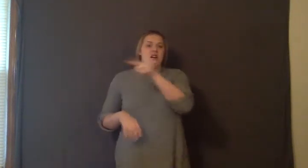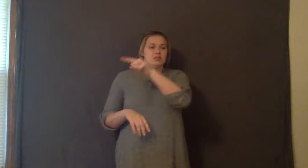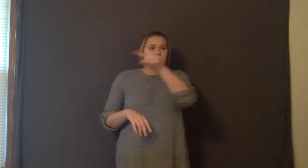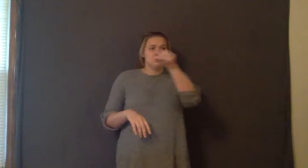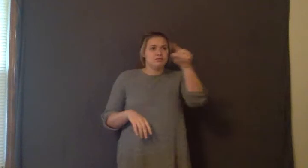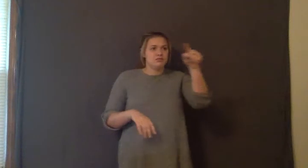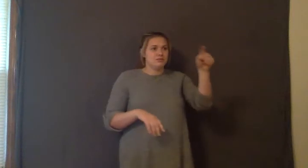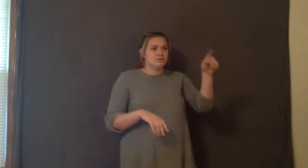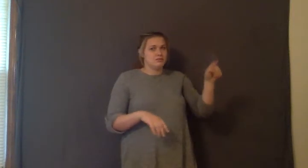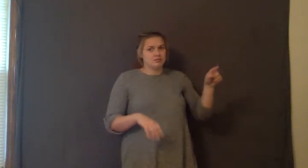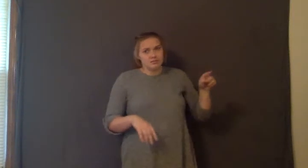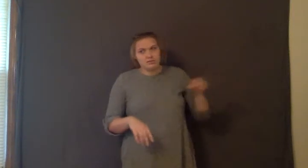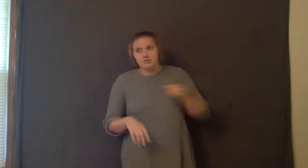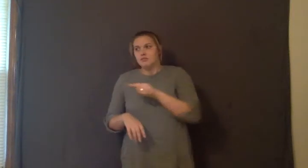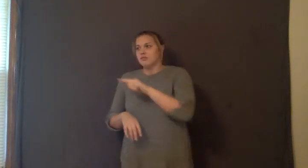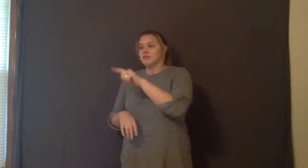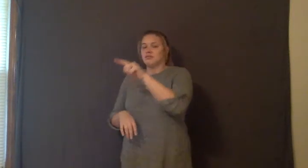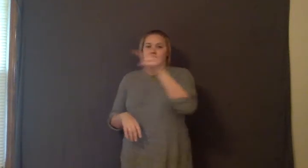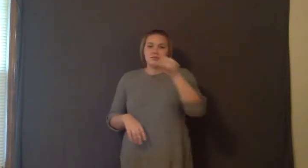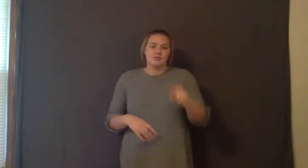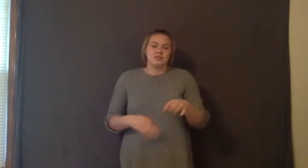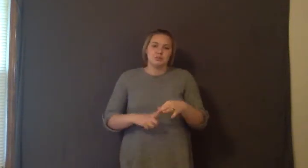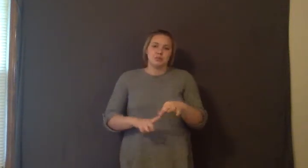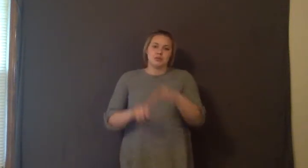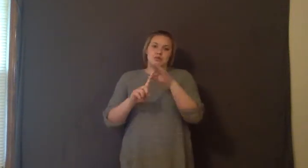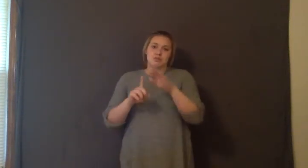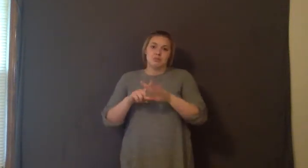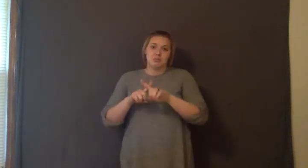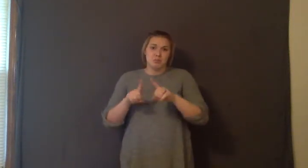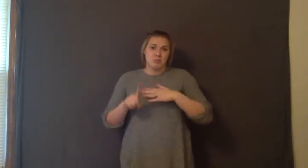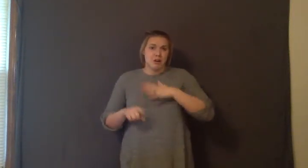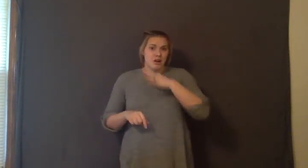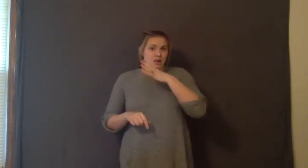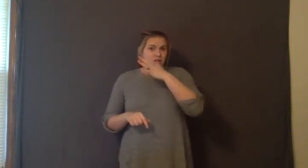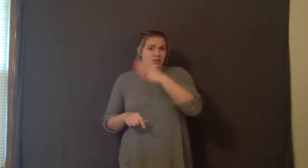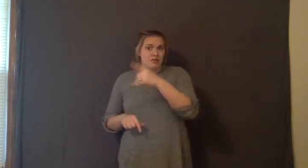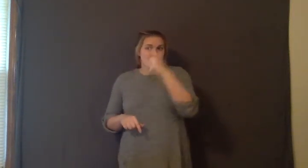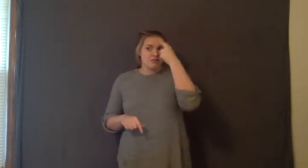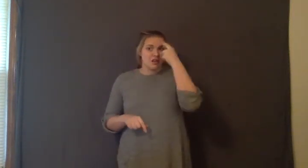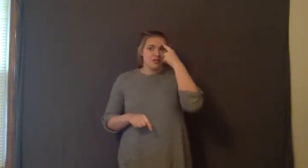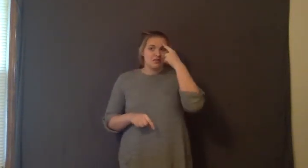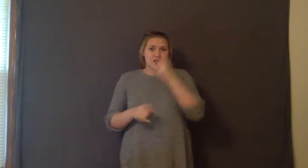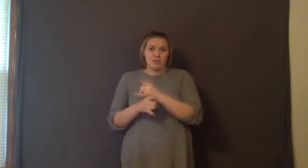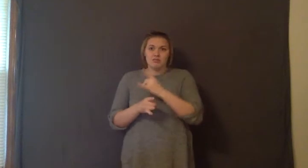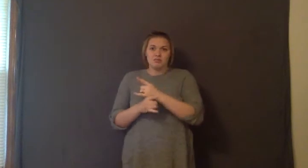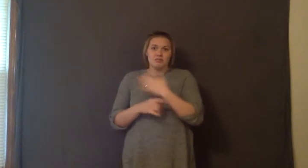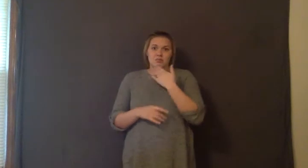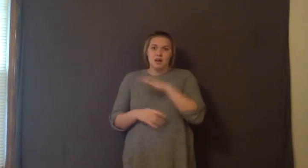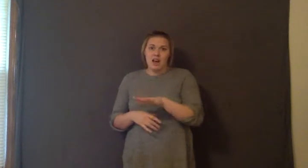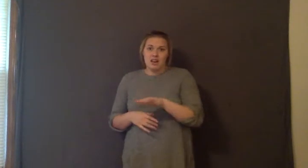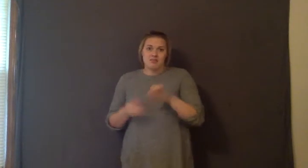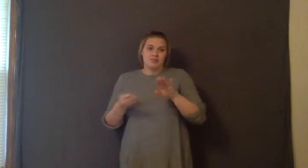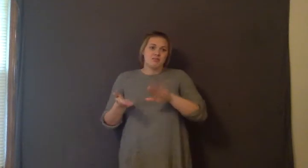died of alcohol-related diseases. And these were the things she thought we needed to commit to. Well, I've been trying to say something about our criminal justice